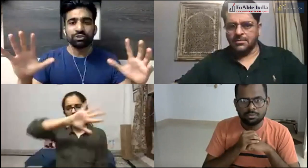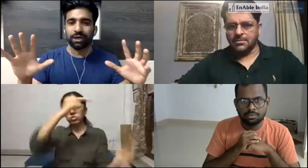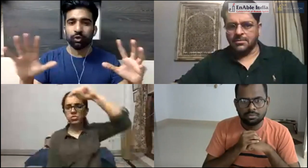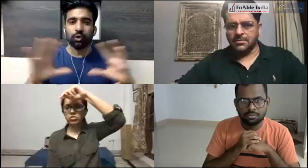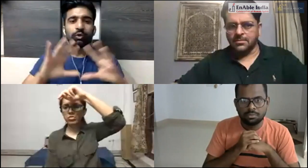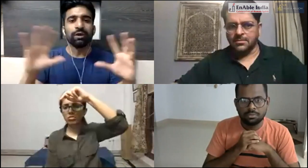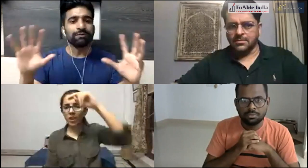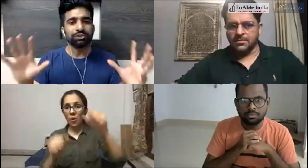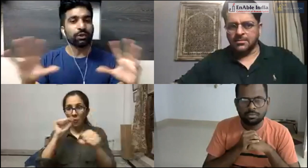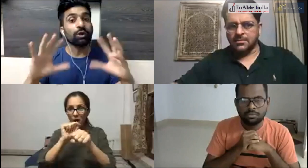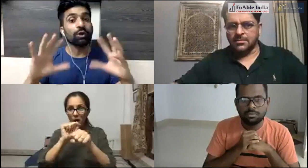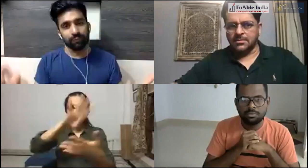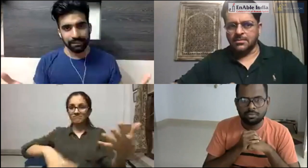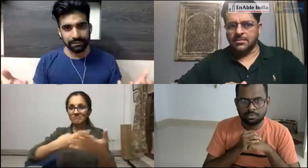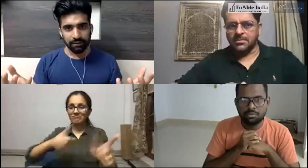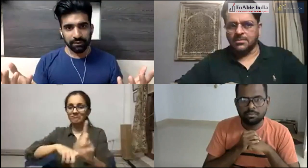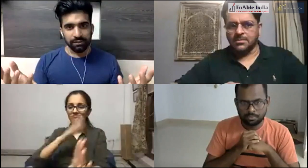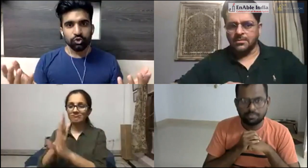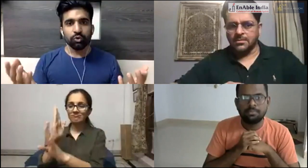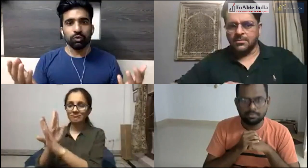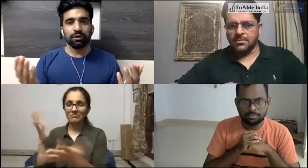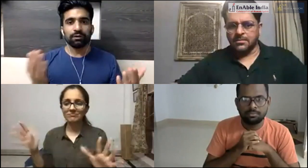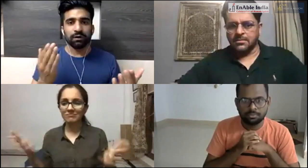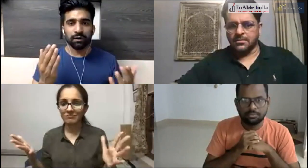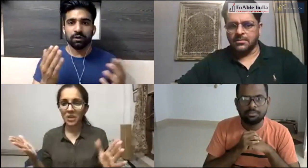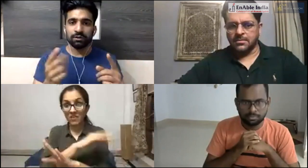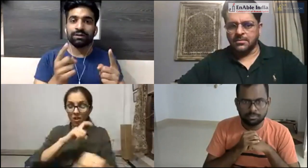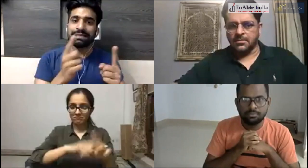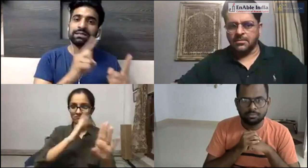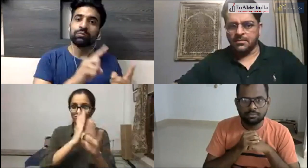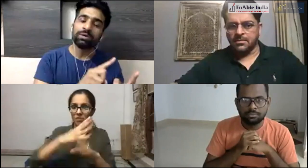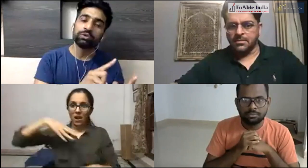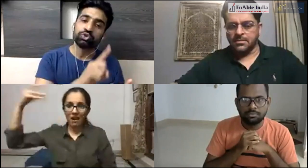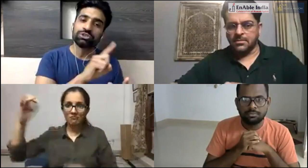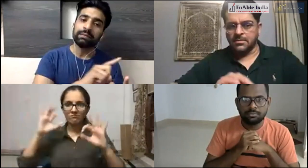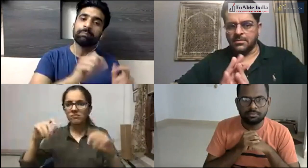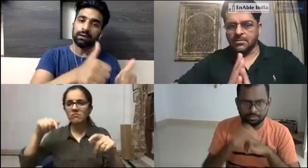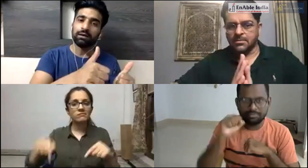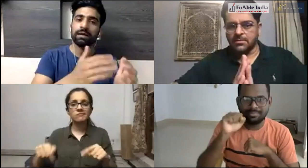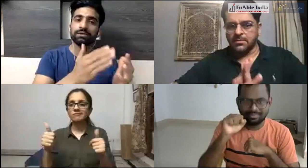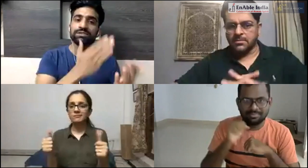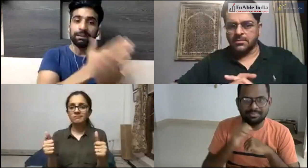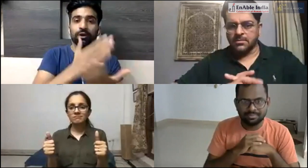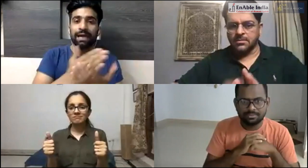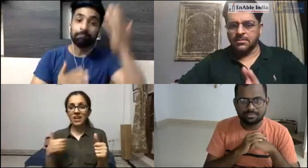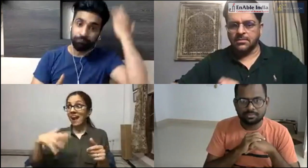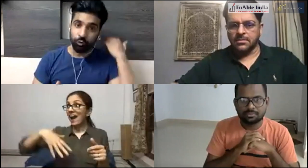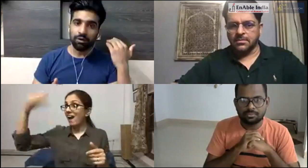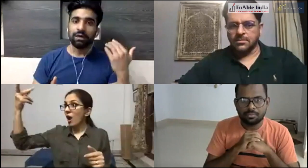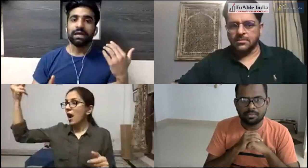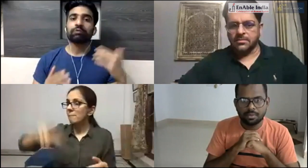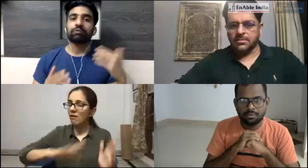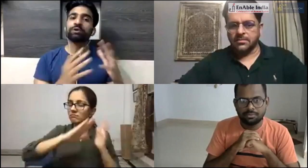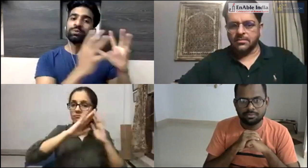work schedule, or we don't have a schedule otherwise. So the reason why we used to sleep better and sleep on time